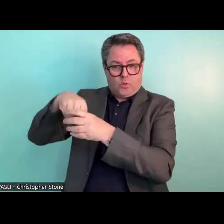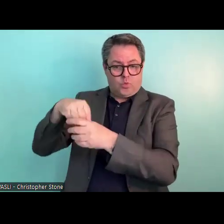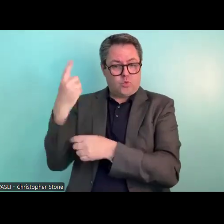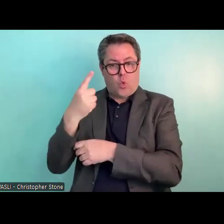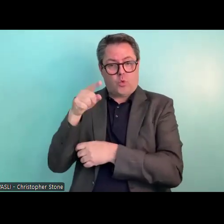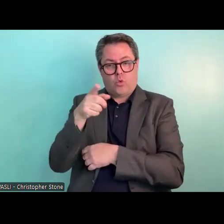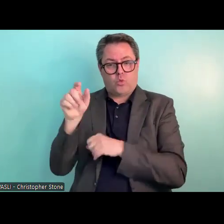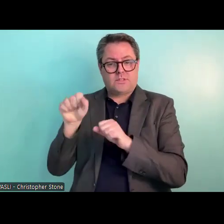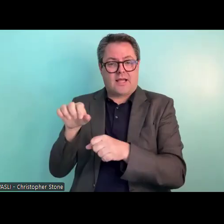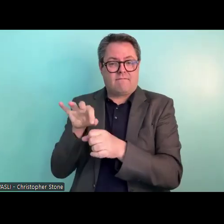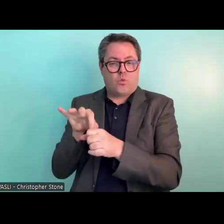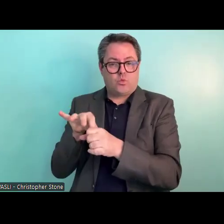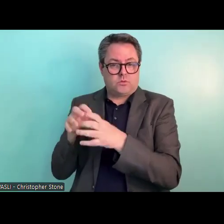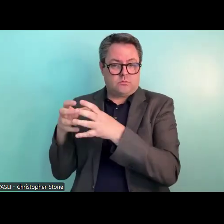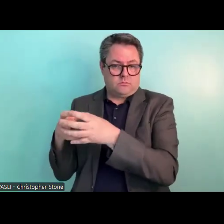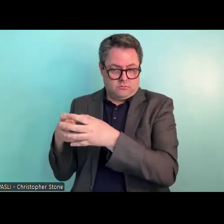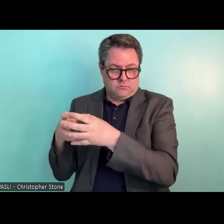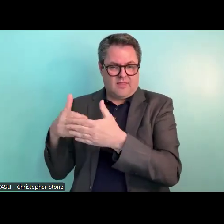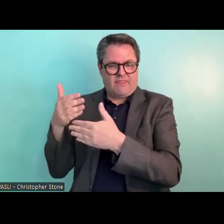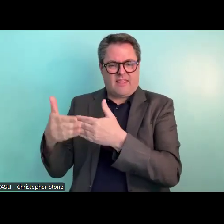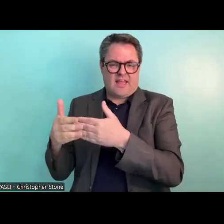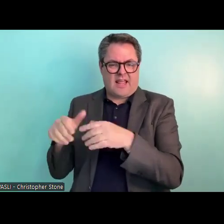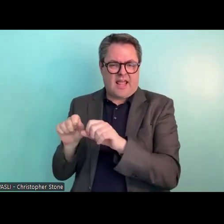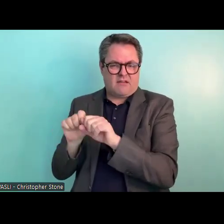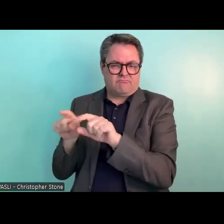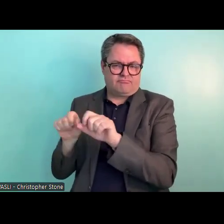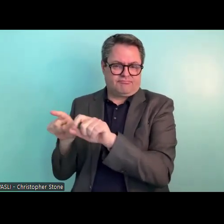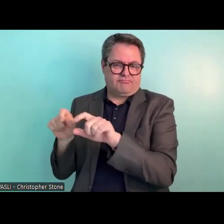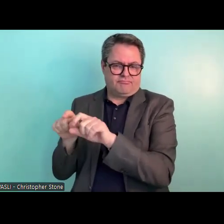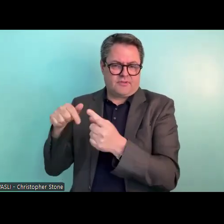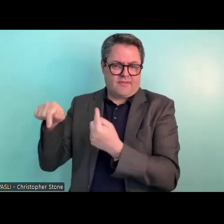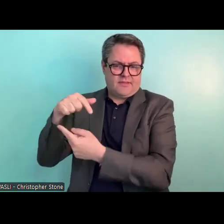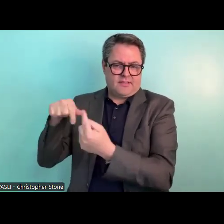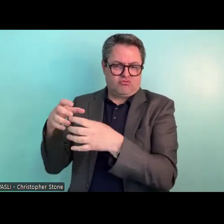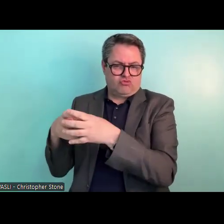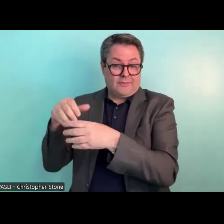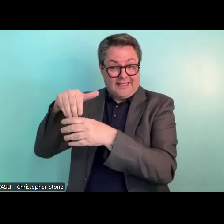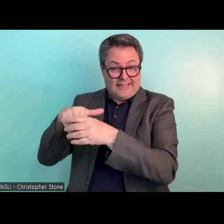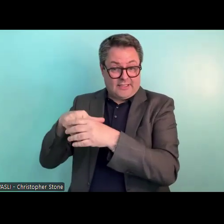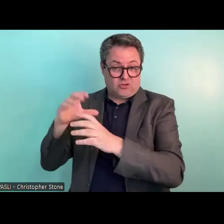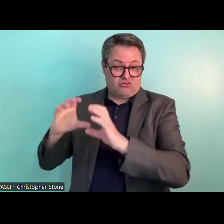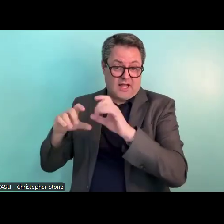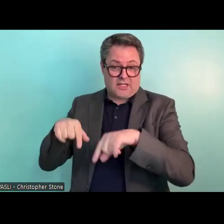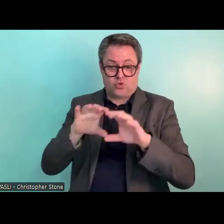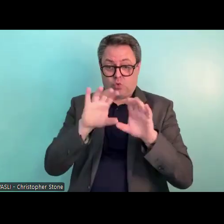we share the link in the Zoom chat and we ask that only those of you who are voting members,